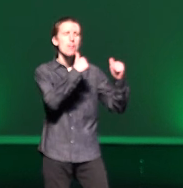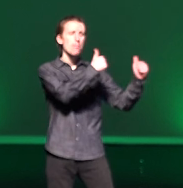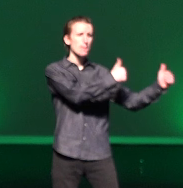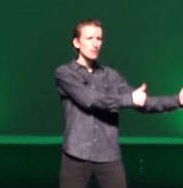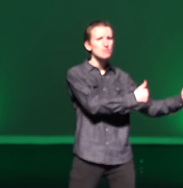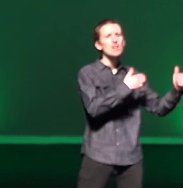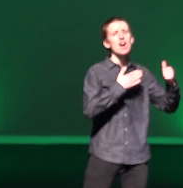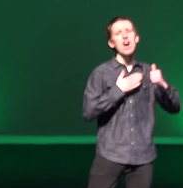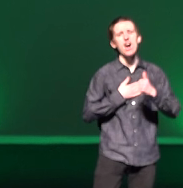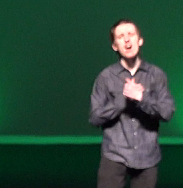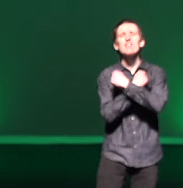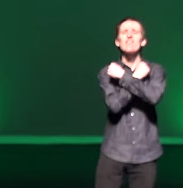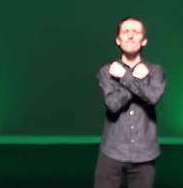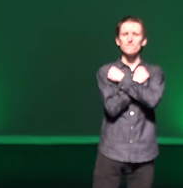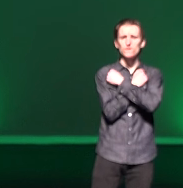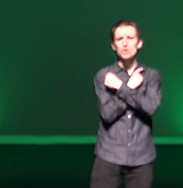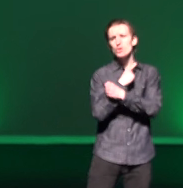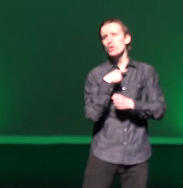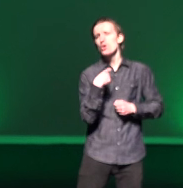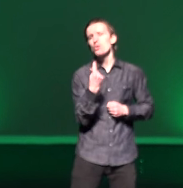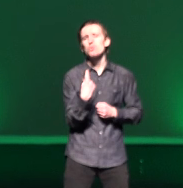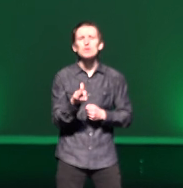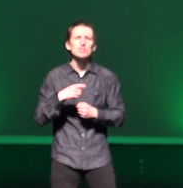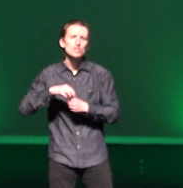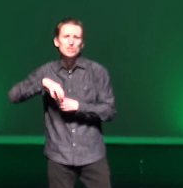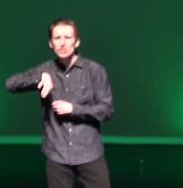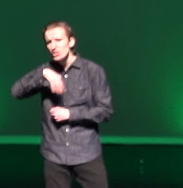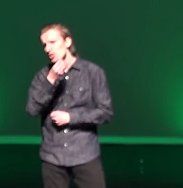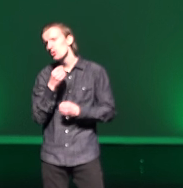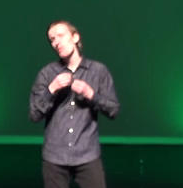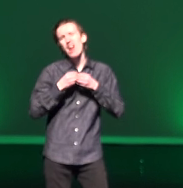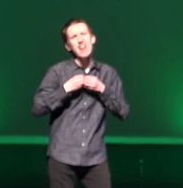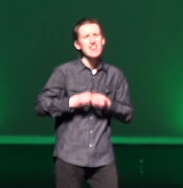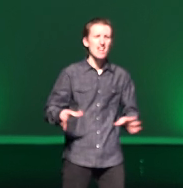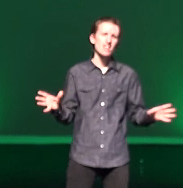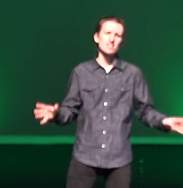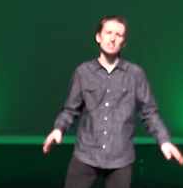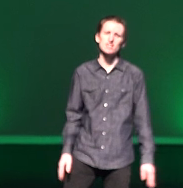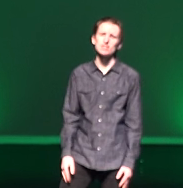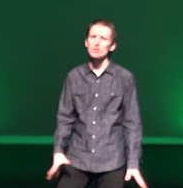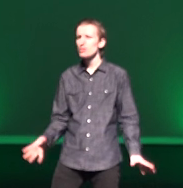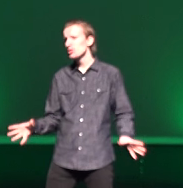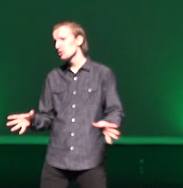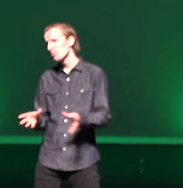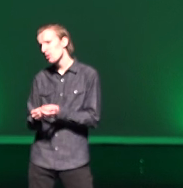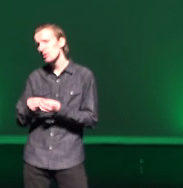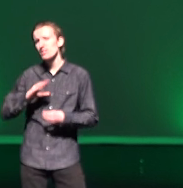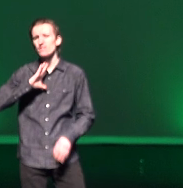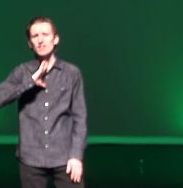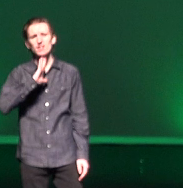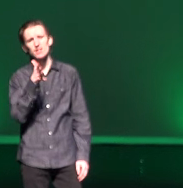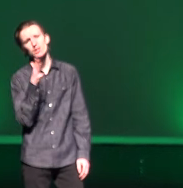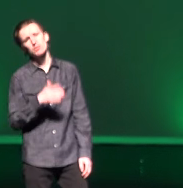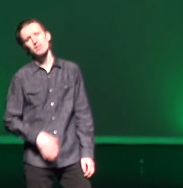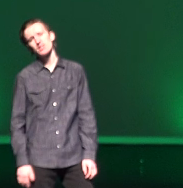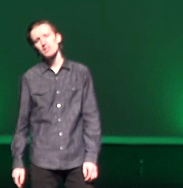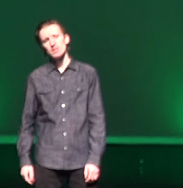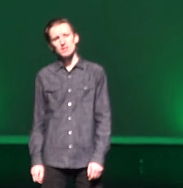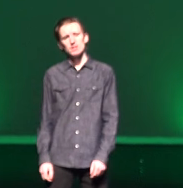gonna let my love fight for We're just two lost souls But we're fine with it